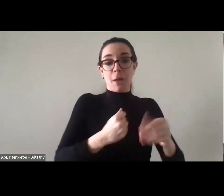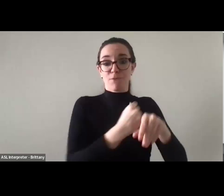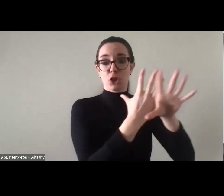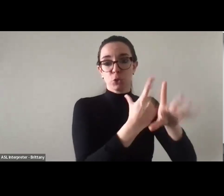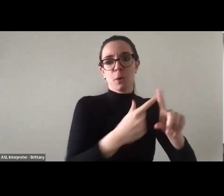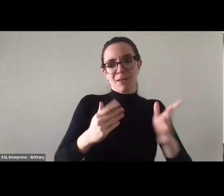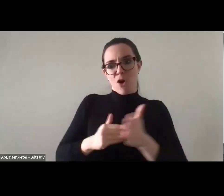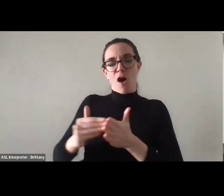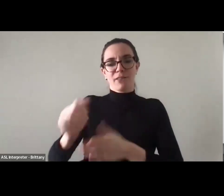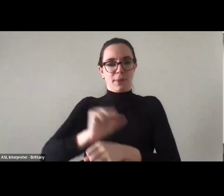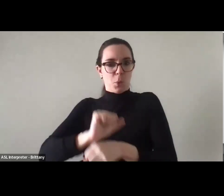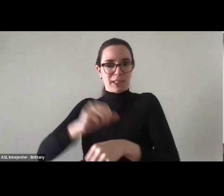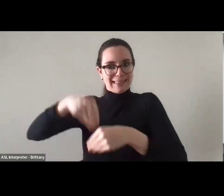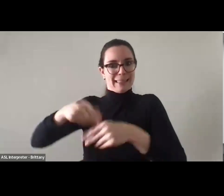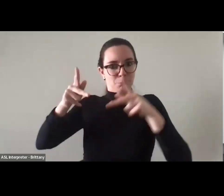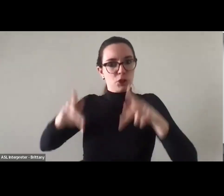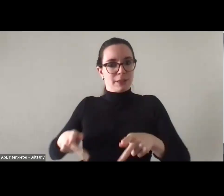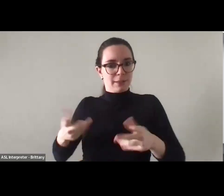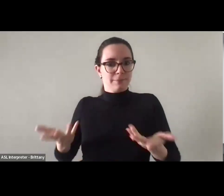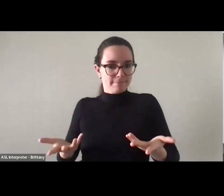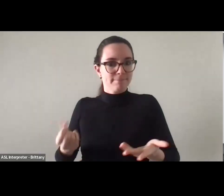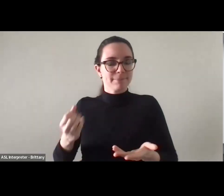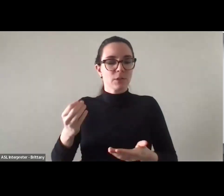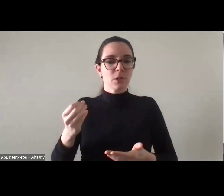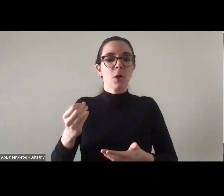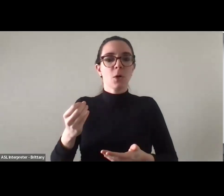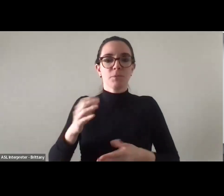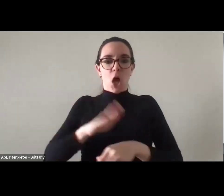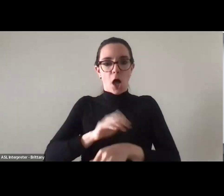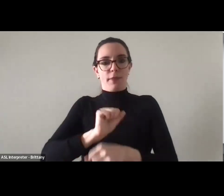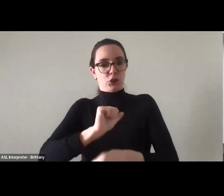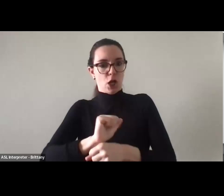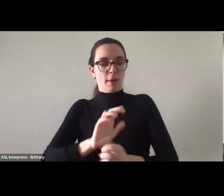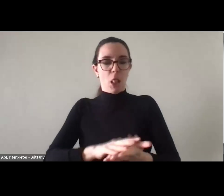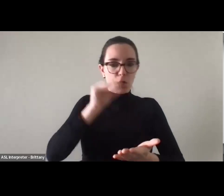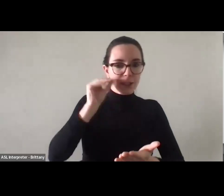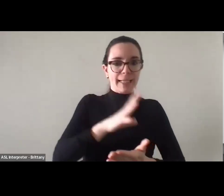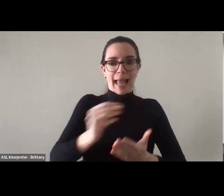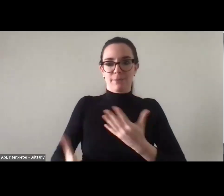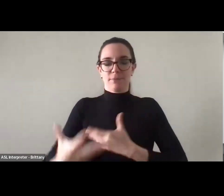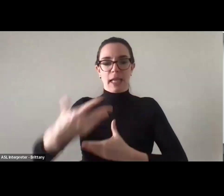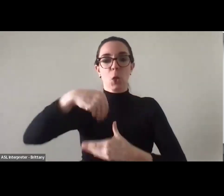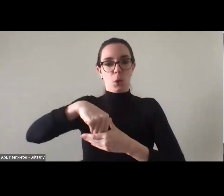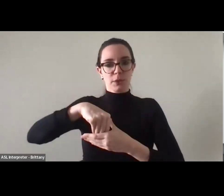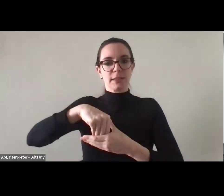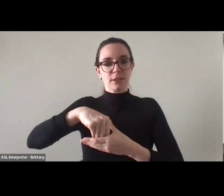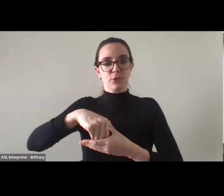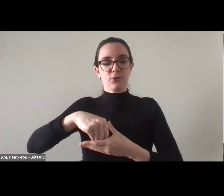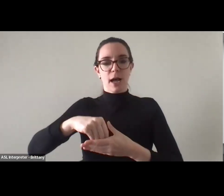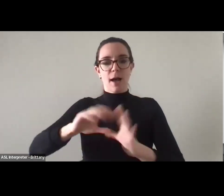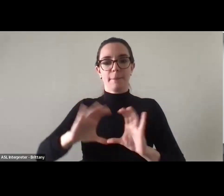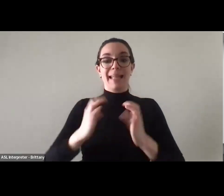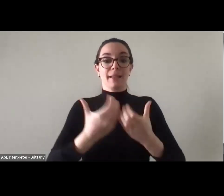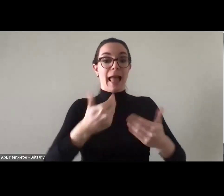often done in person for the on-the-job learning and inclusive and the classroom